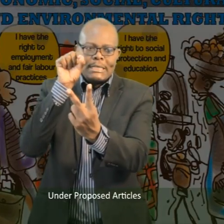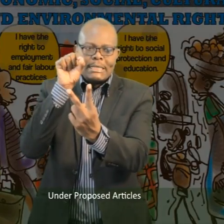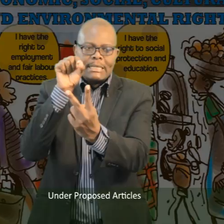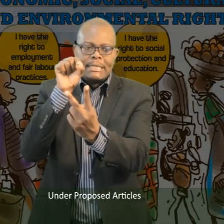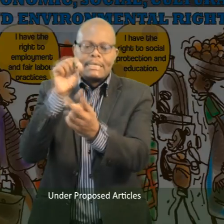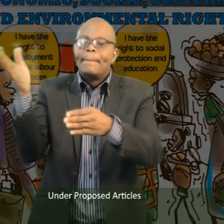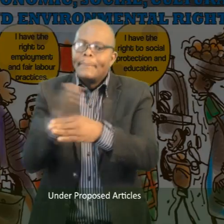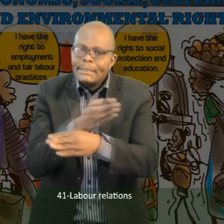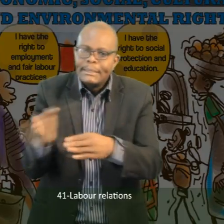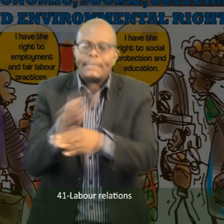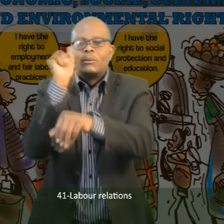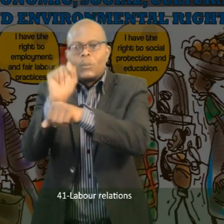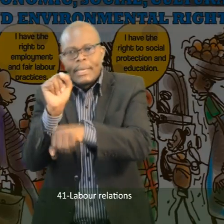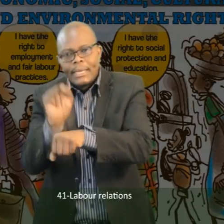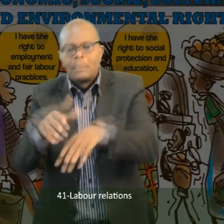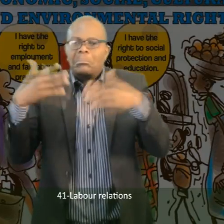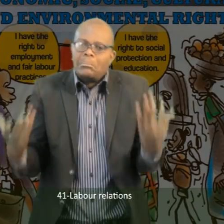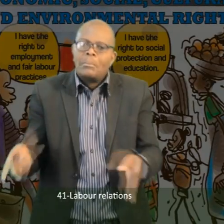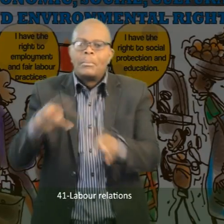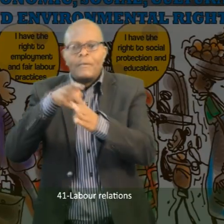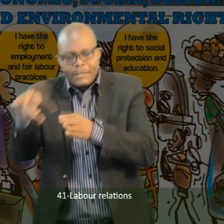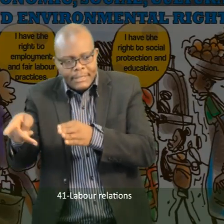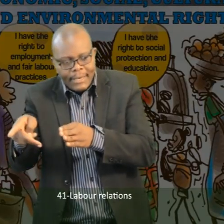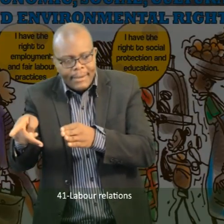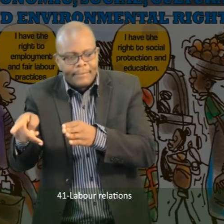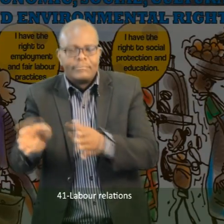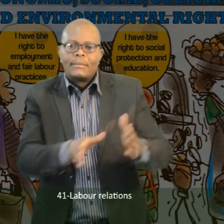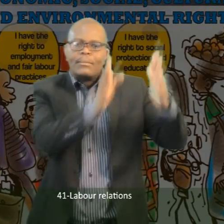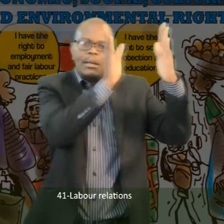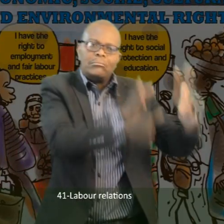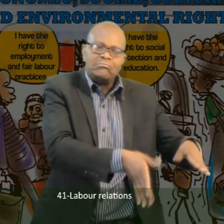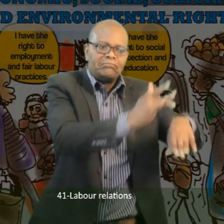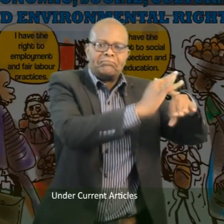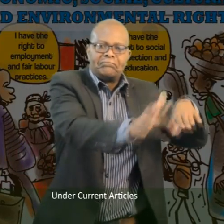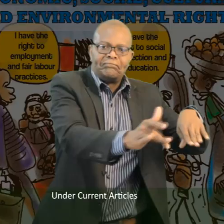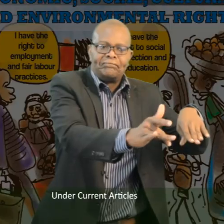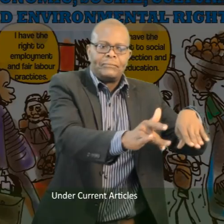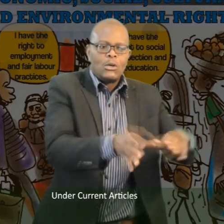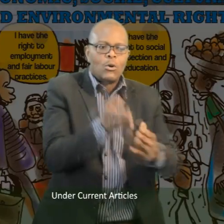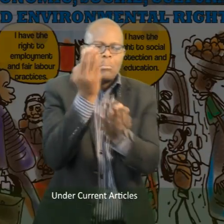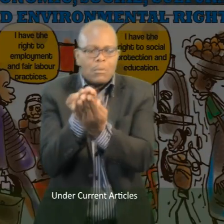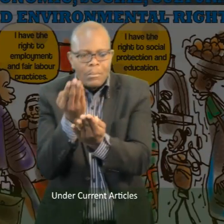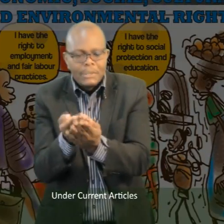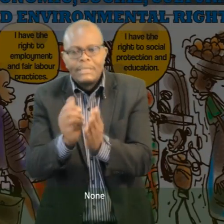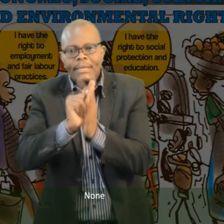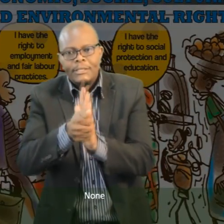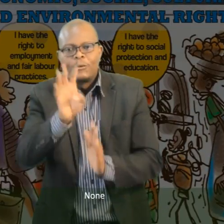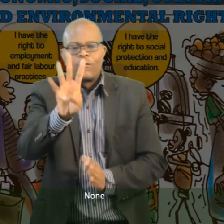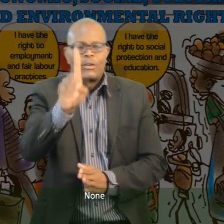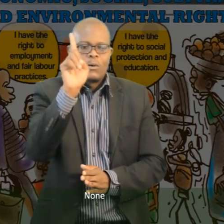proposed articles, 41, labor relations. Under current articles, none.